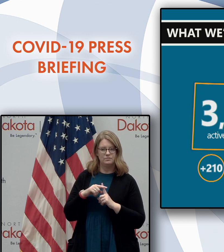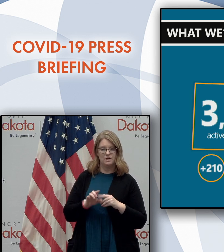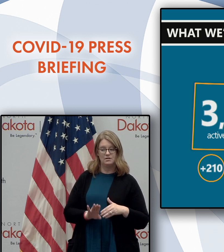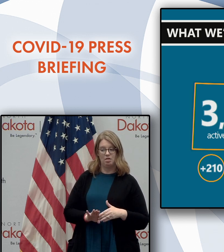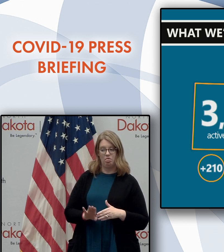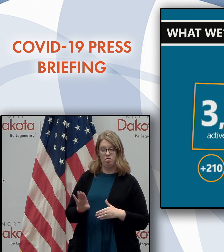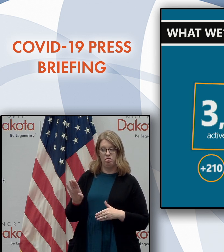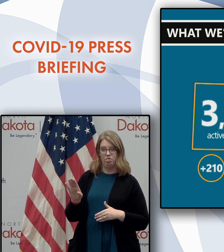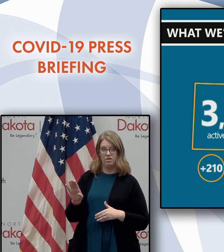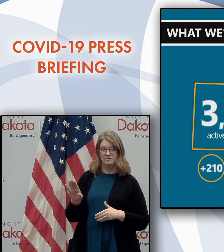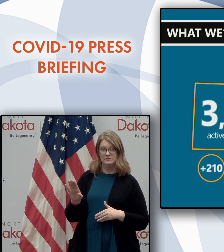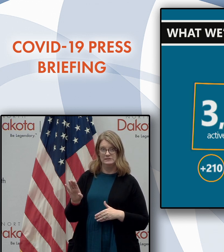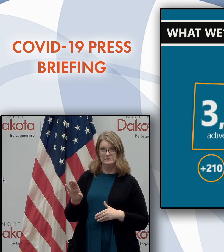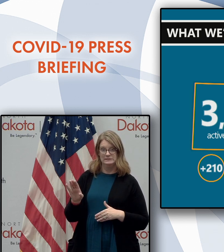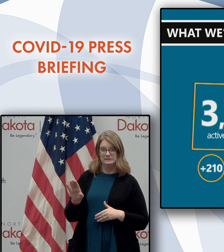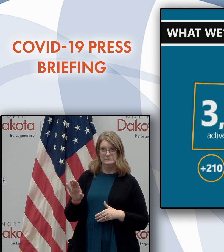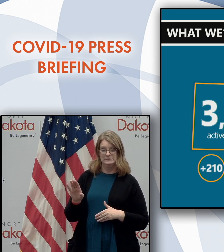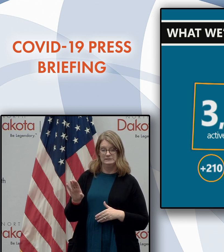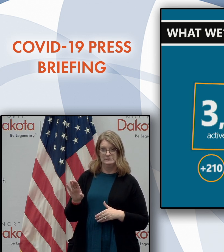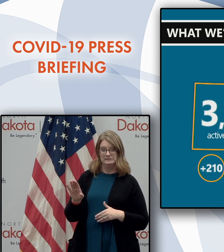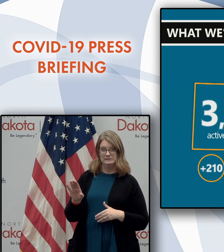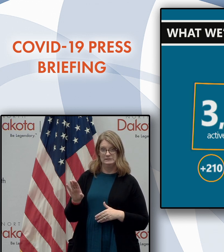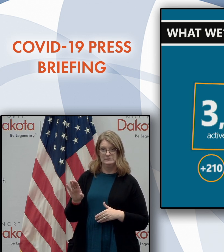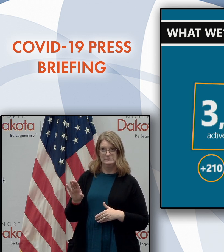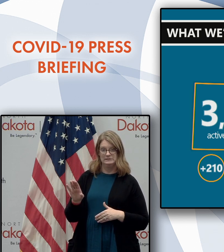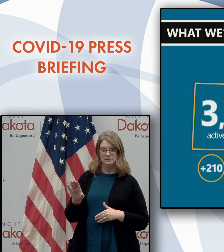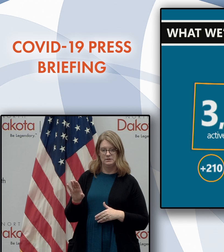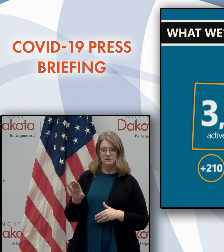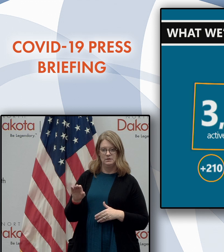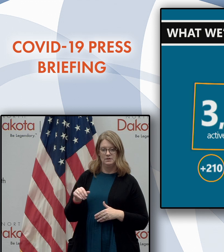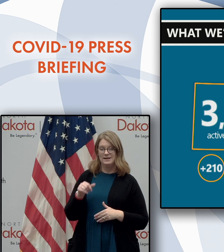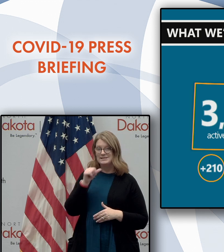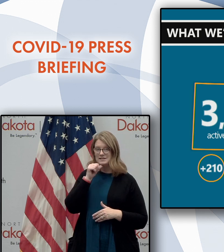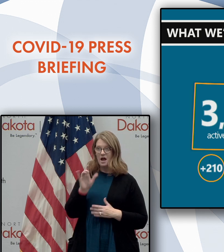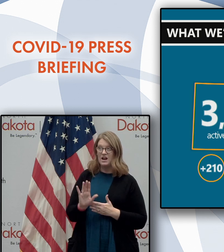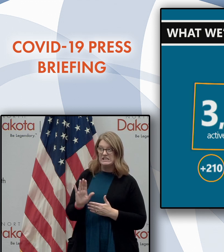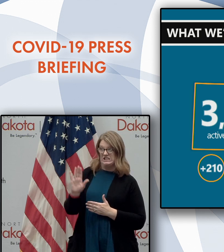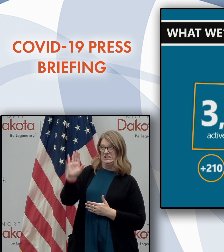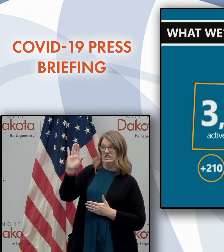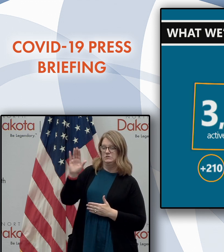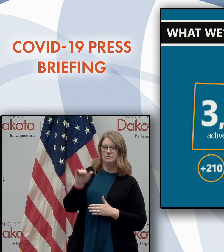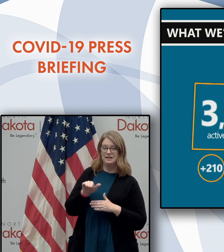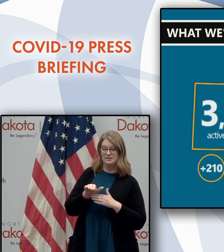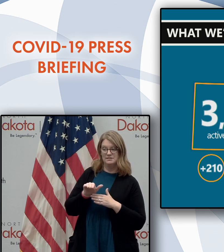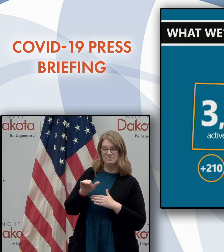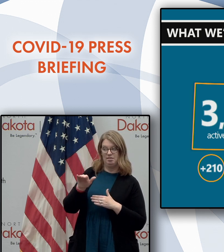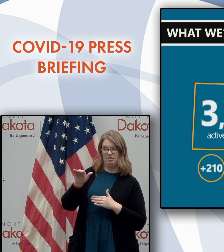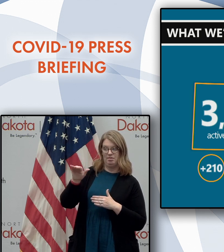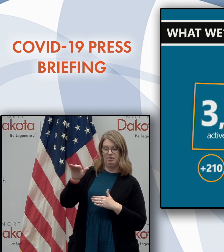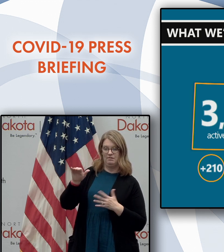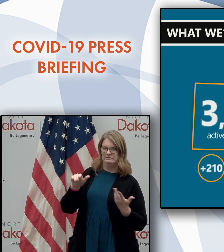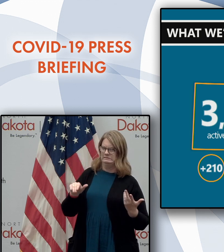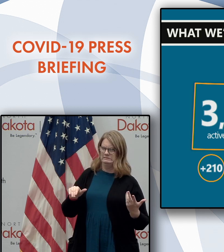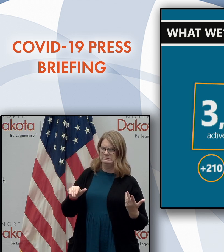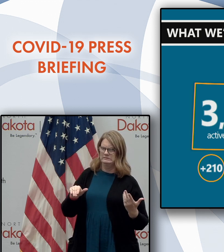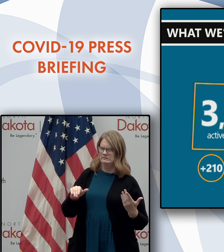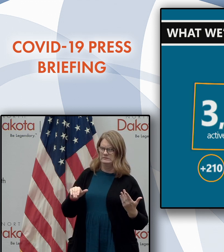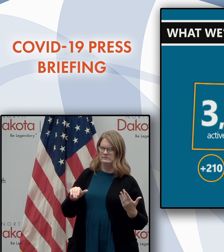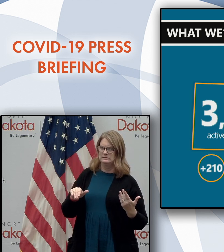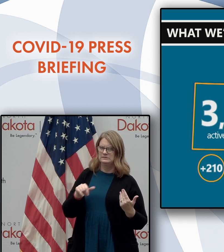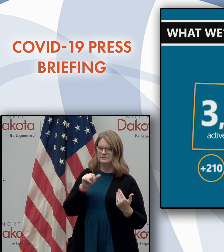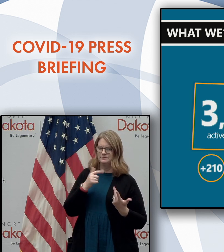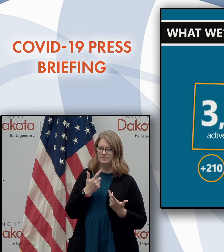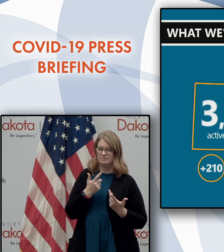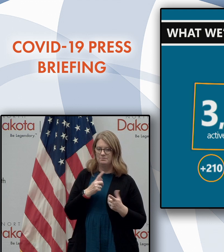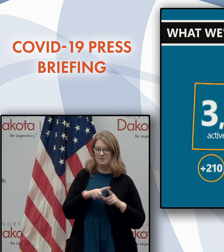It's continues to edge out. Now, it's not climbing as steeply as it was a few weeks ago when we were heading back, into